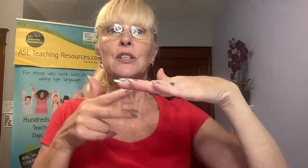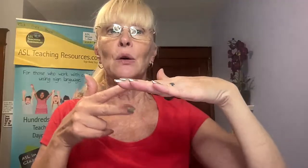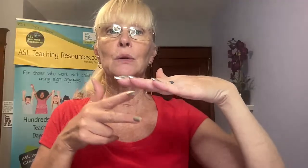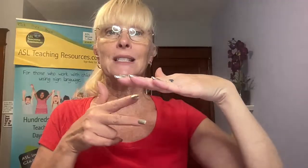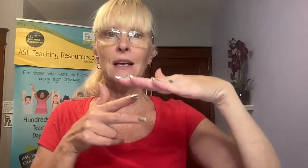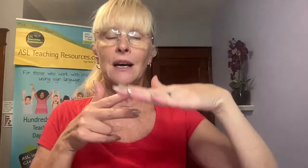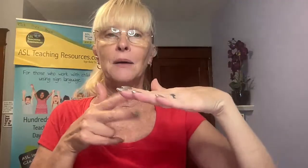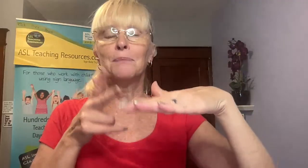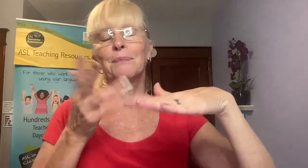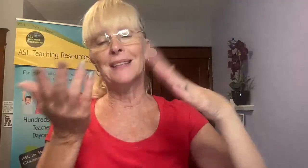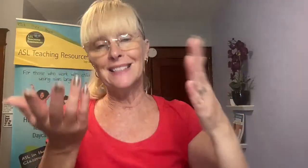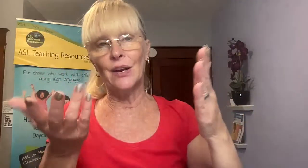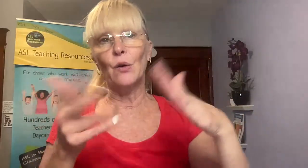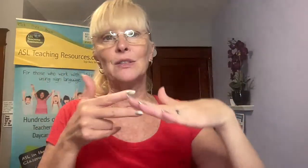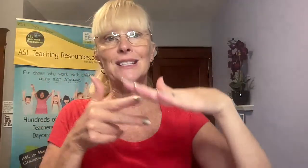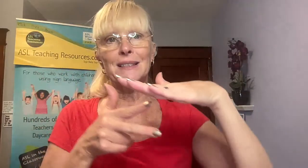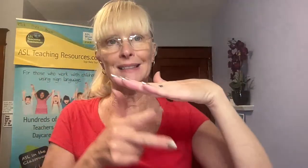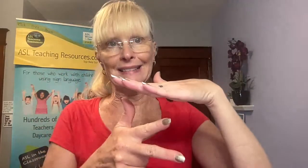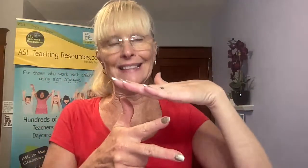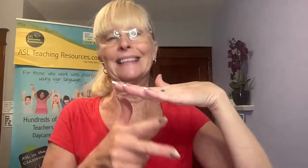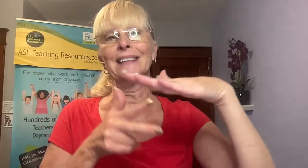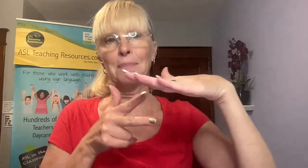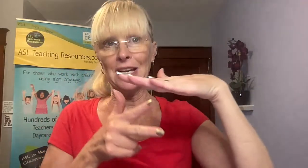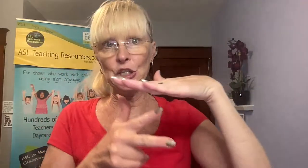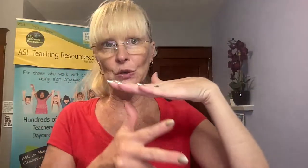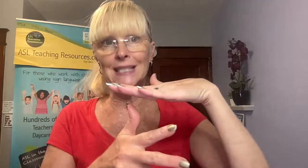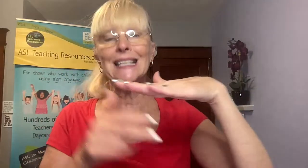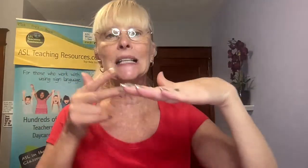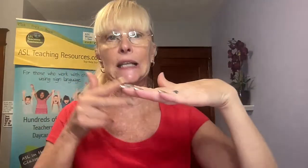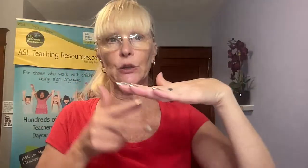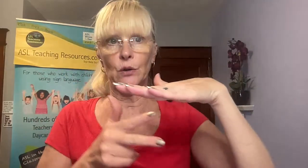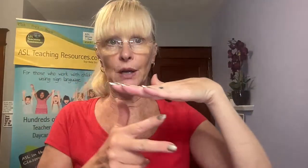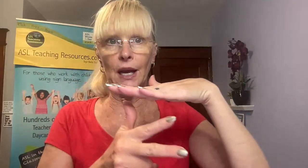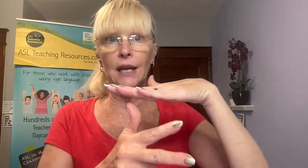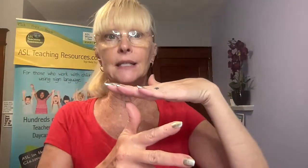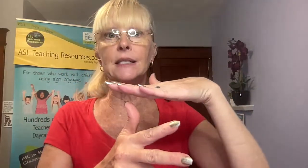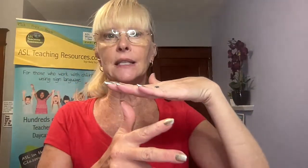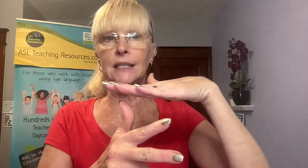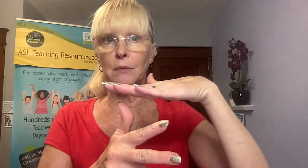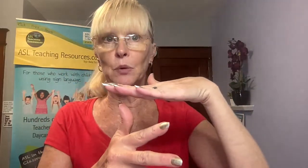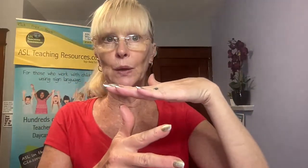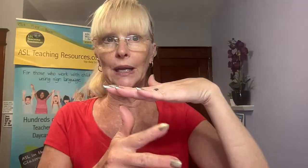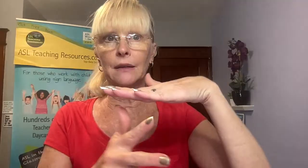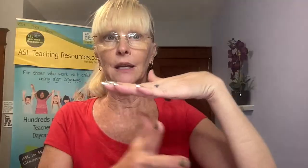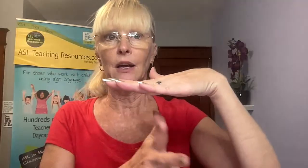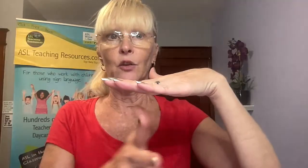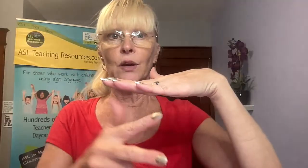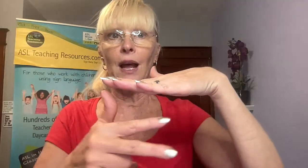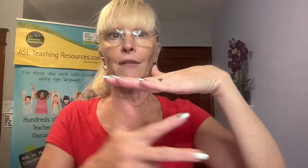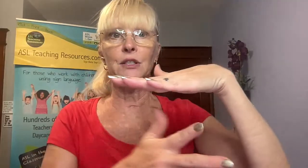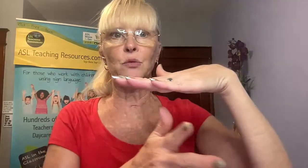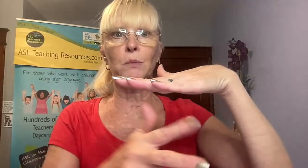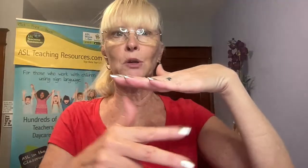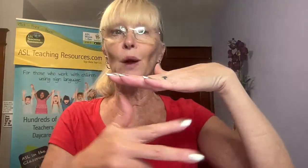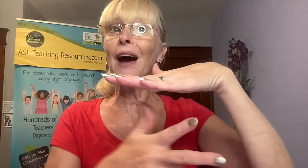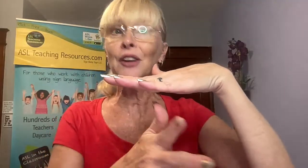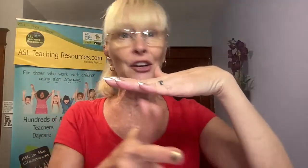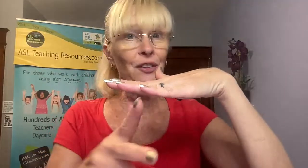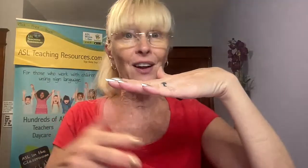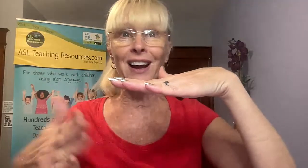So just make sure it's clear. Okay. It's the submarine. You can have it swimming around under there, kind